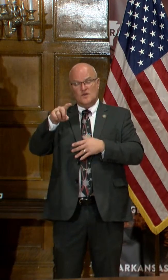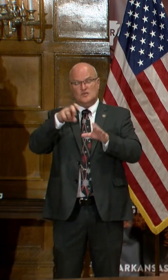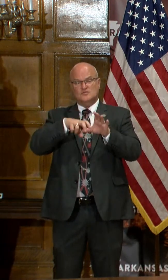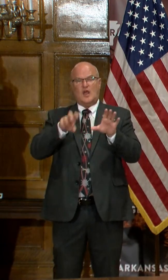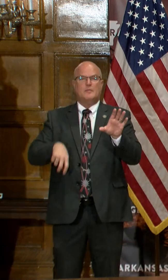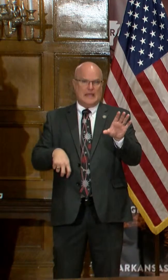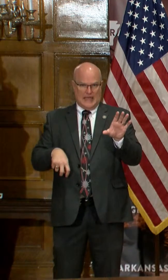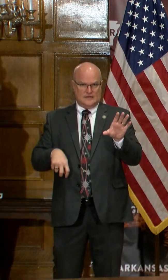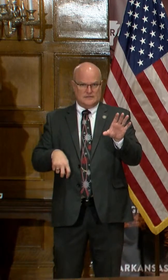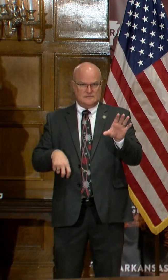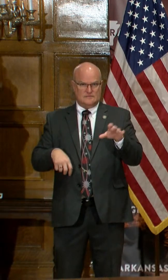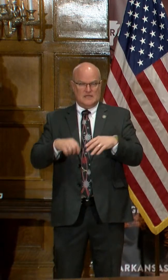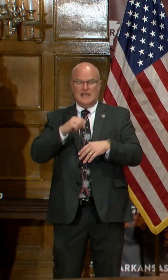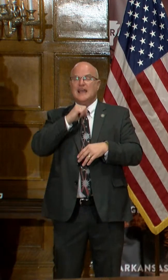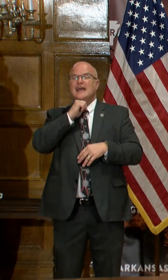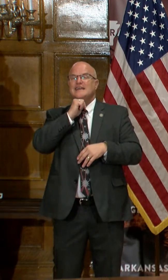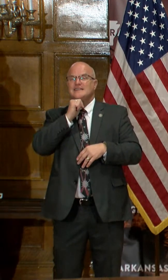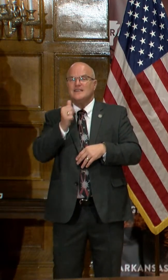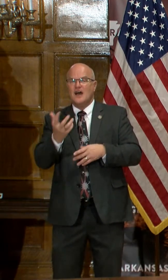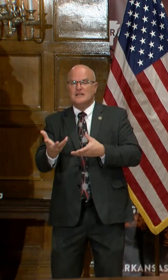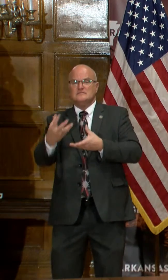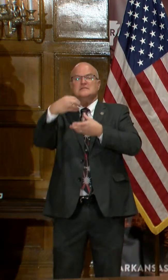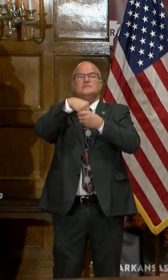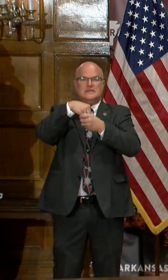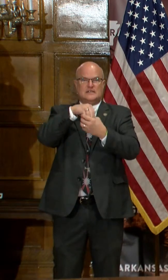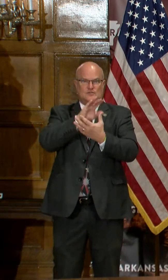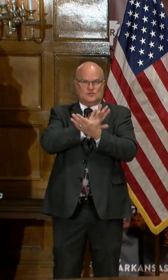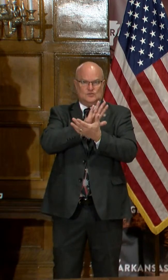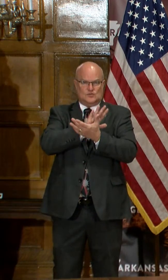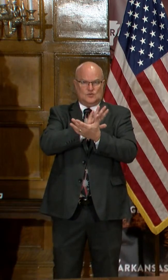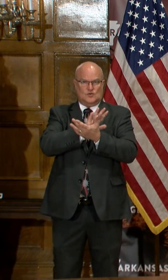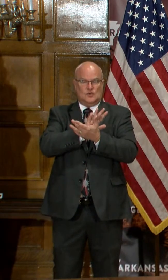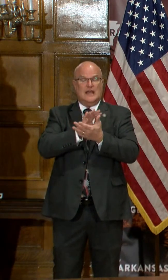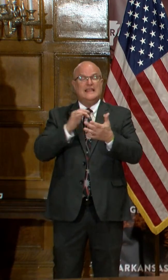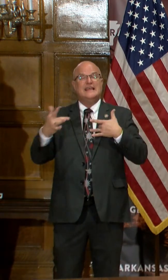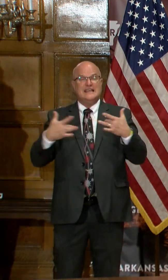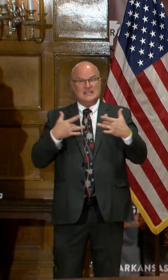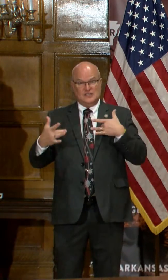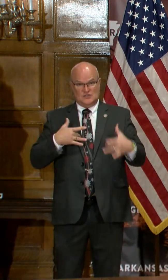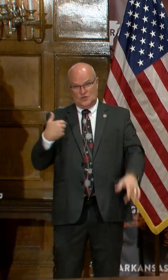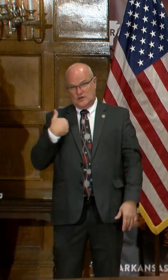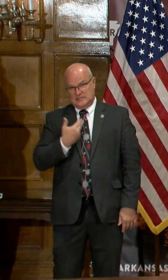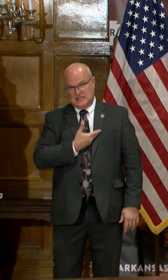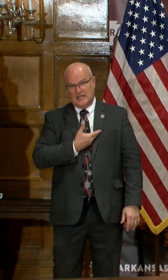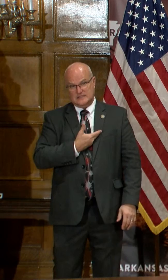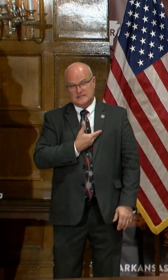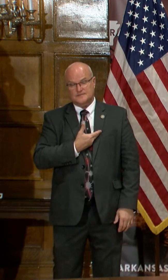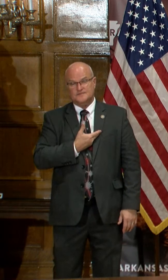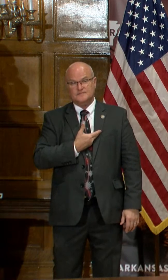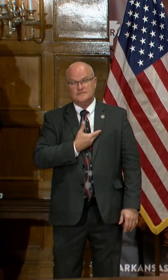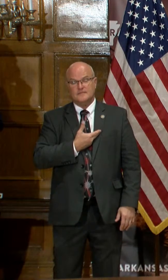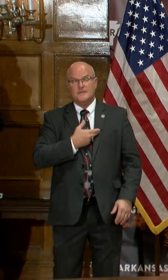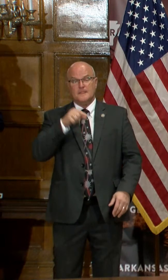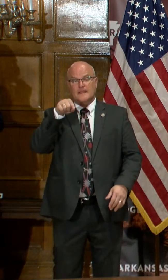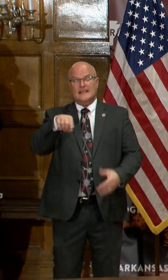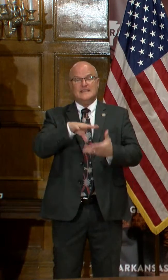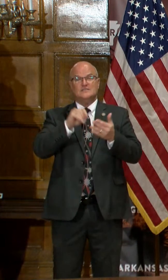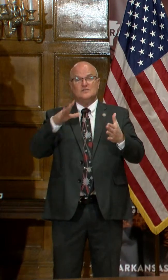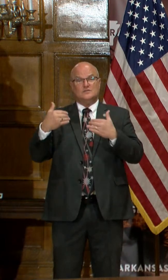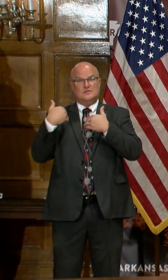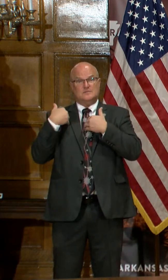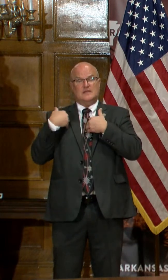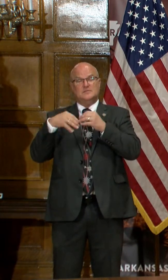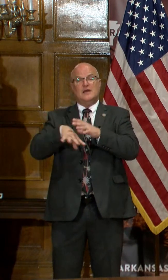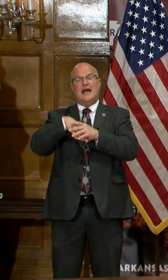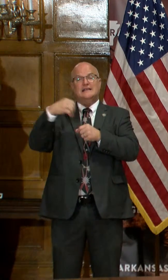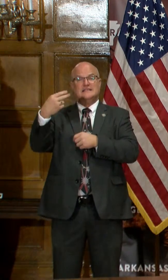dropping out and for not re-engaging. And that's concerning to all of us. These students have obligations